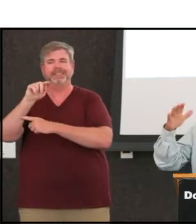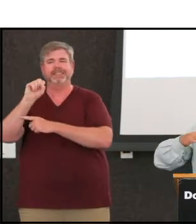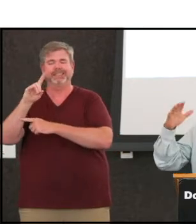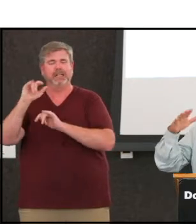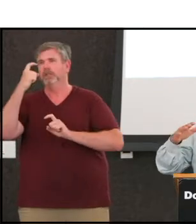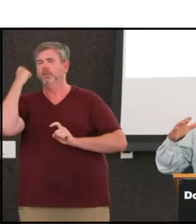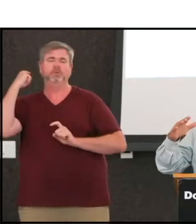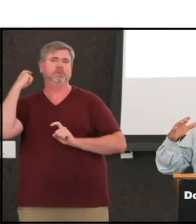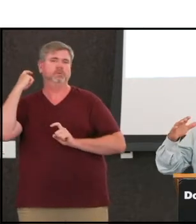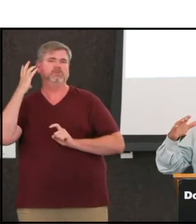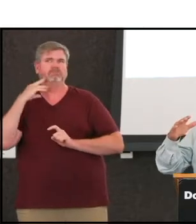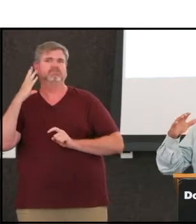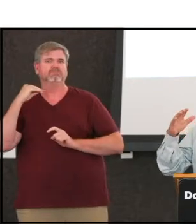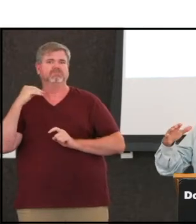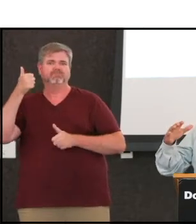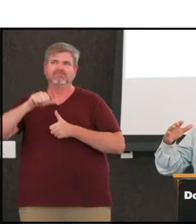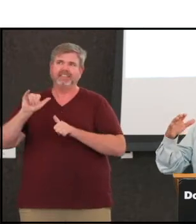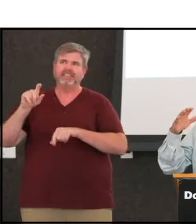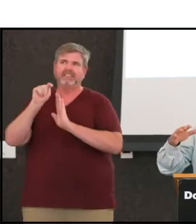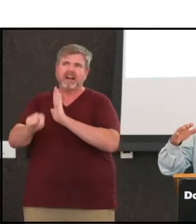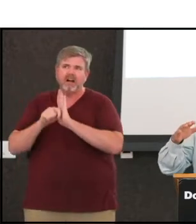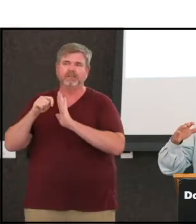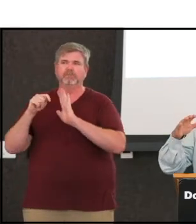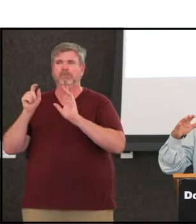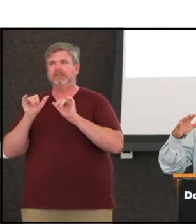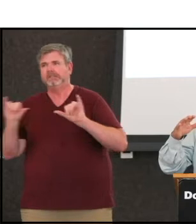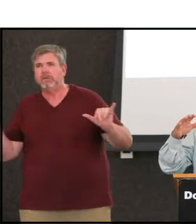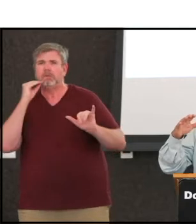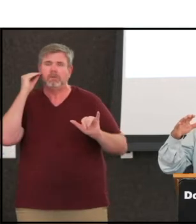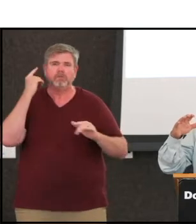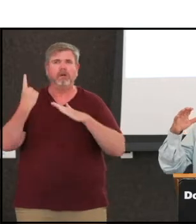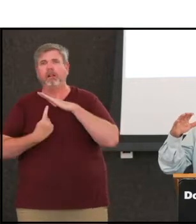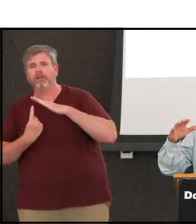a varying degree. But unfortunately, the kids are probably going to suffer